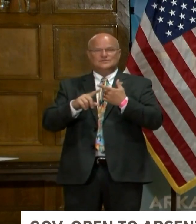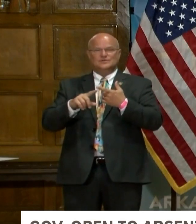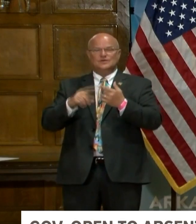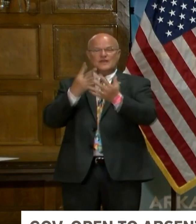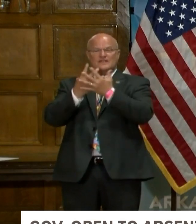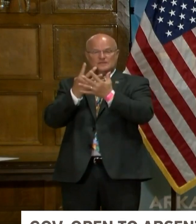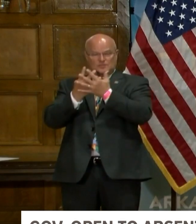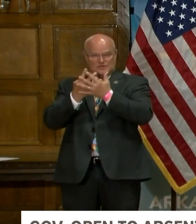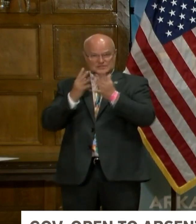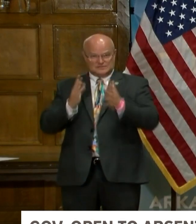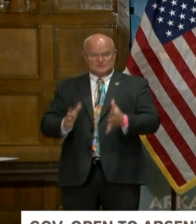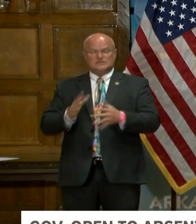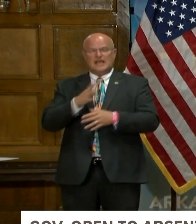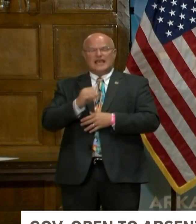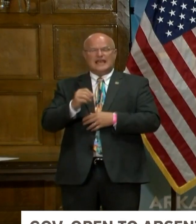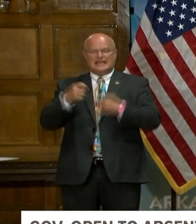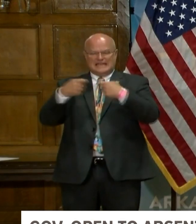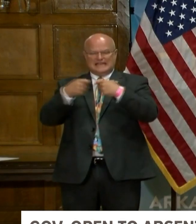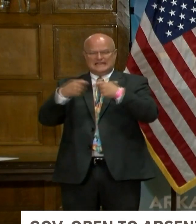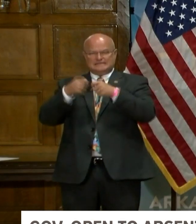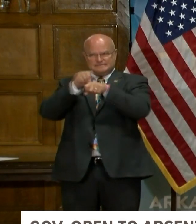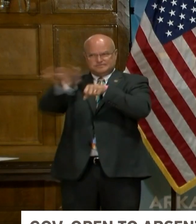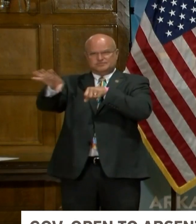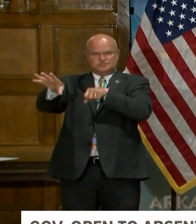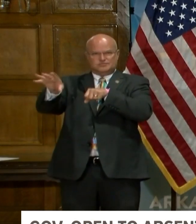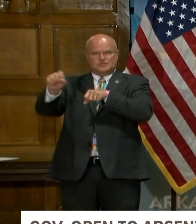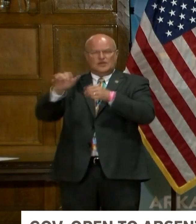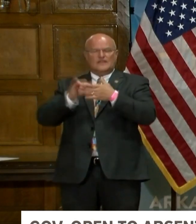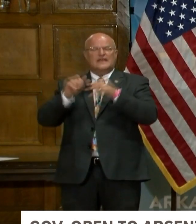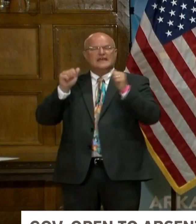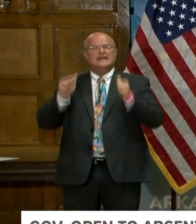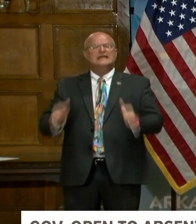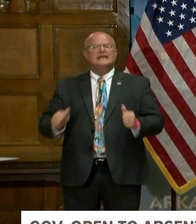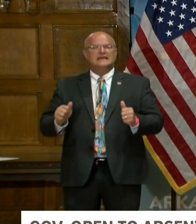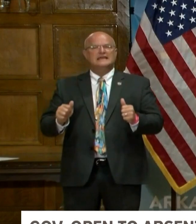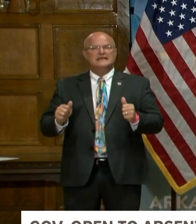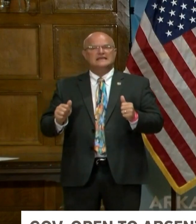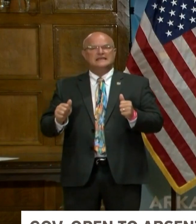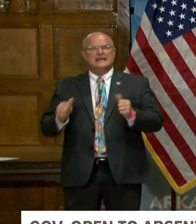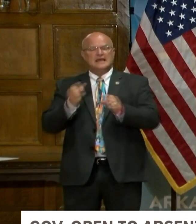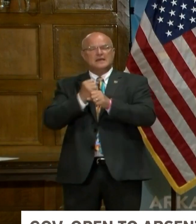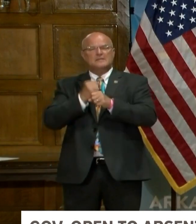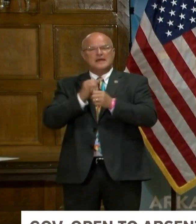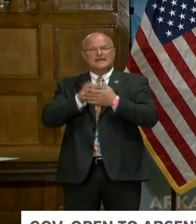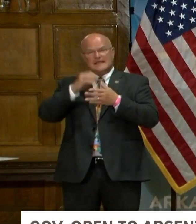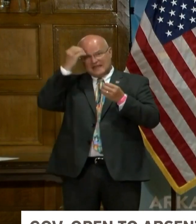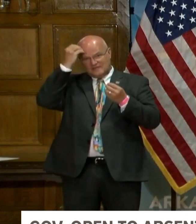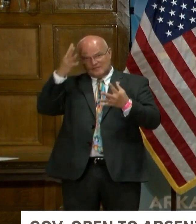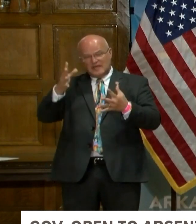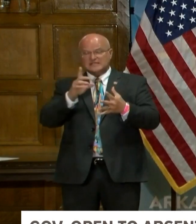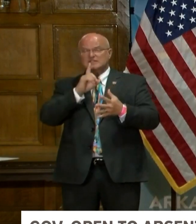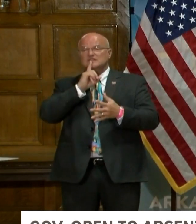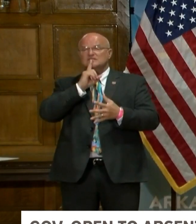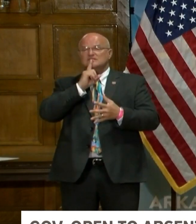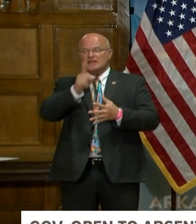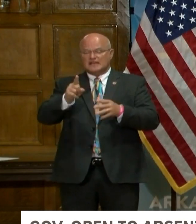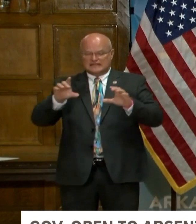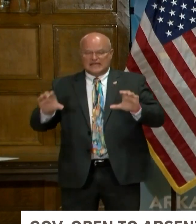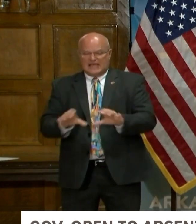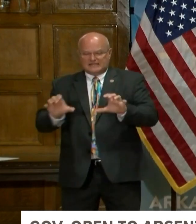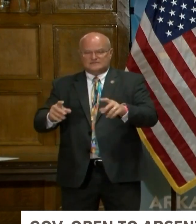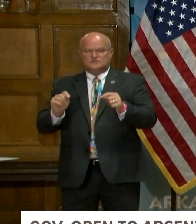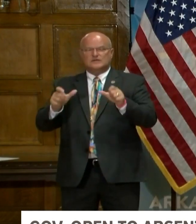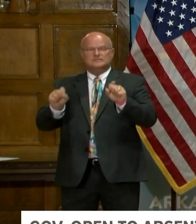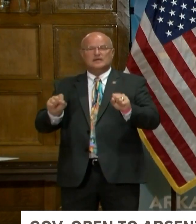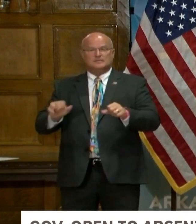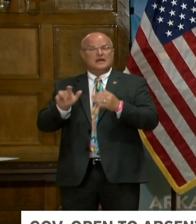correctional facilities in an electronic form, so that they can make that information actionable as quickly as